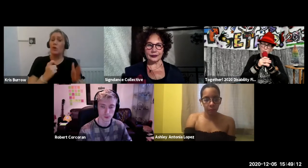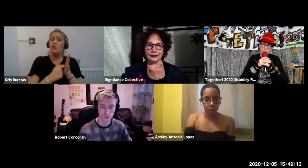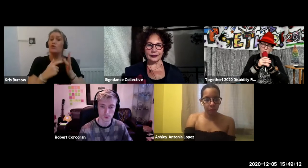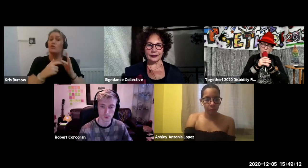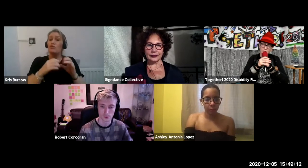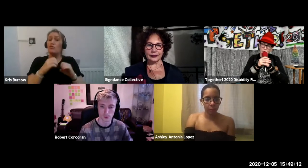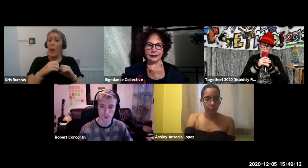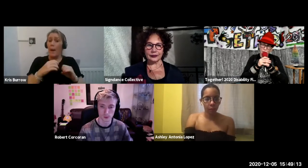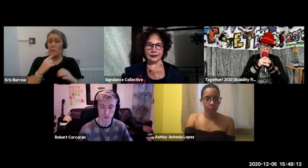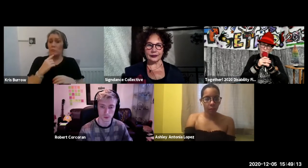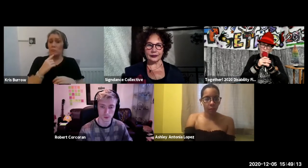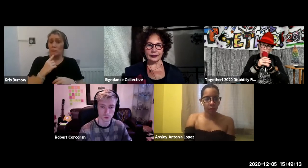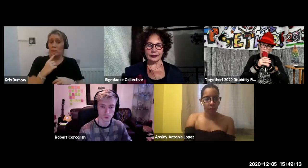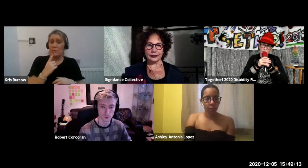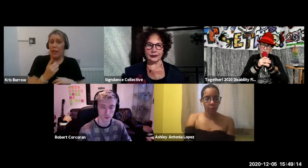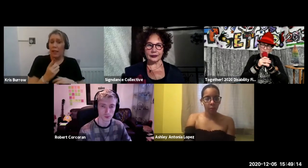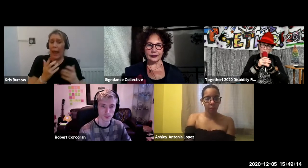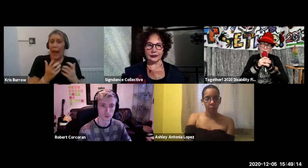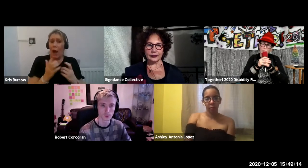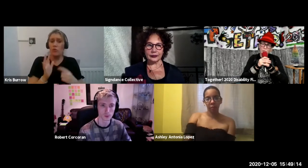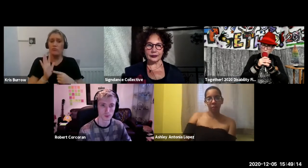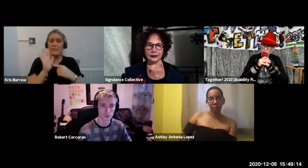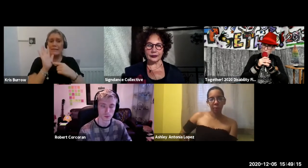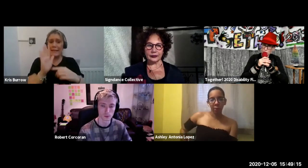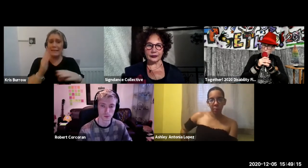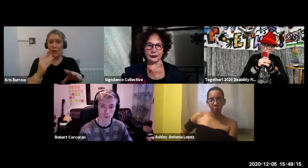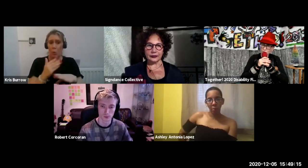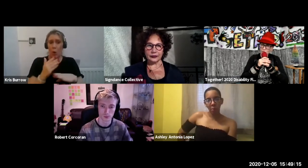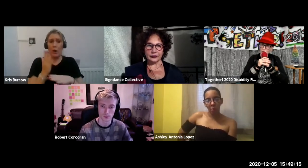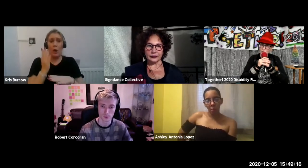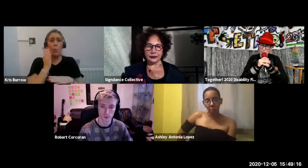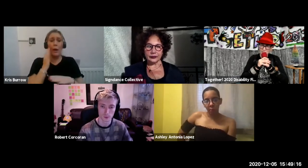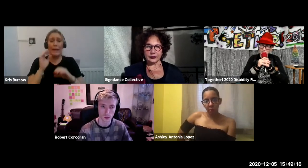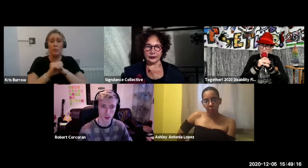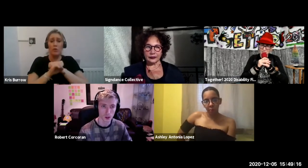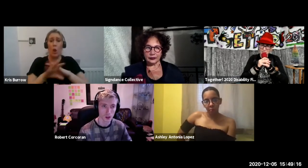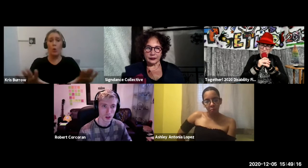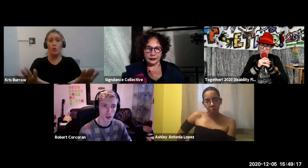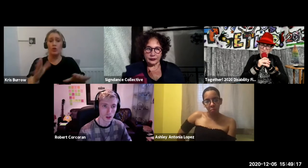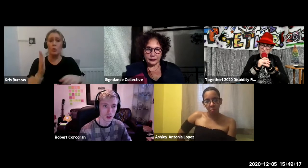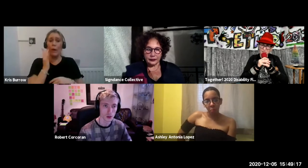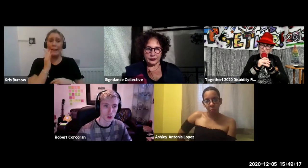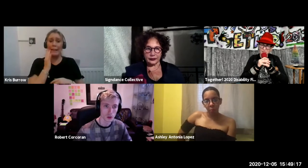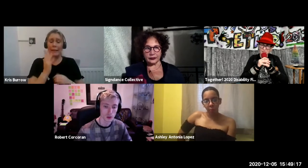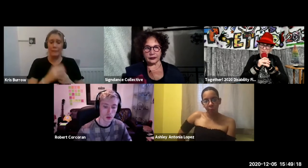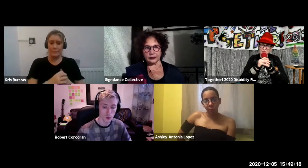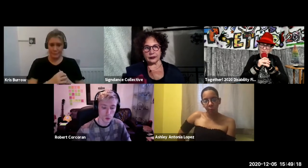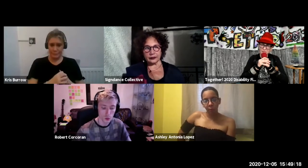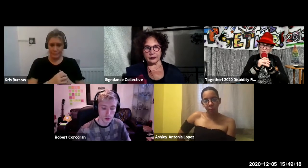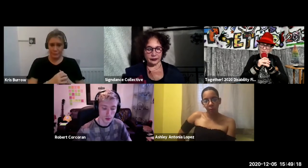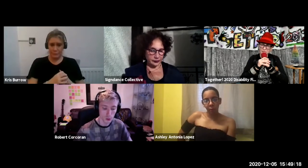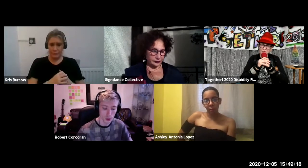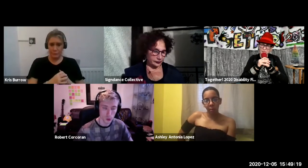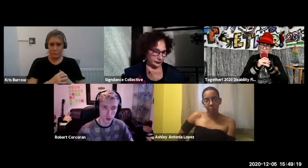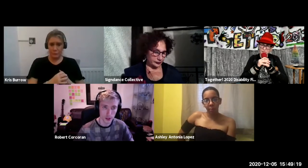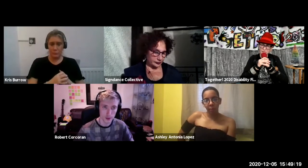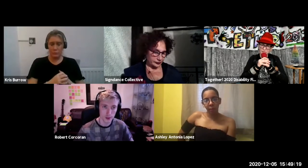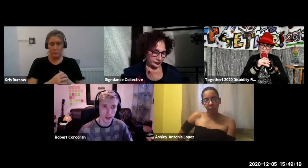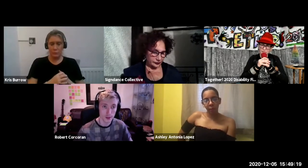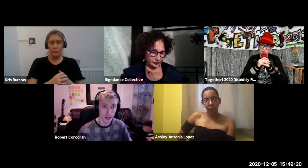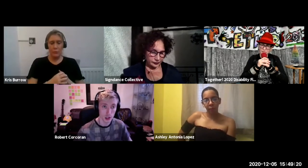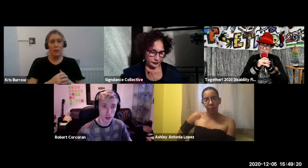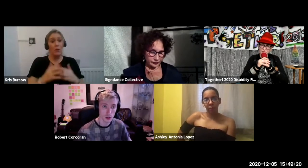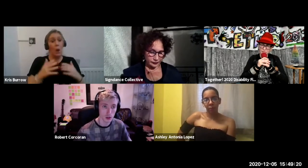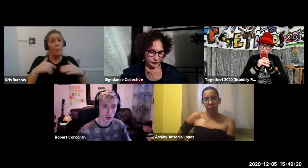you've presented the work and when it was launched. Yeah, sure. So what we did was we created